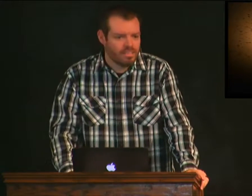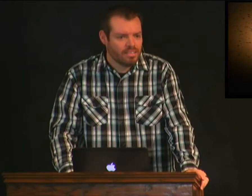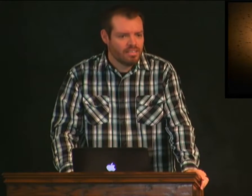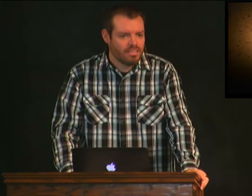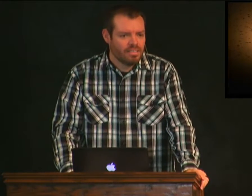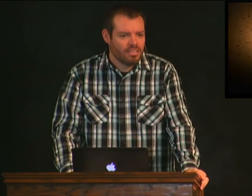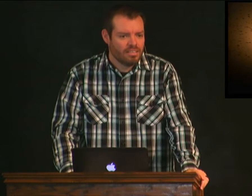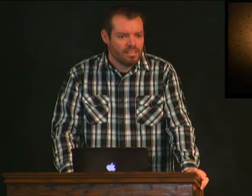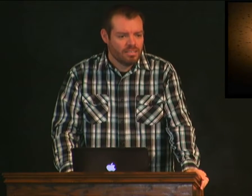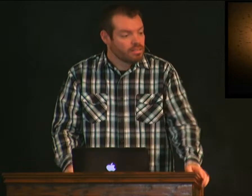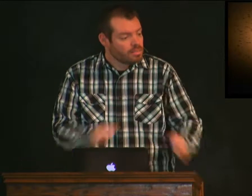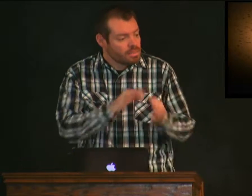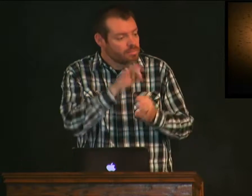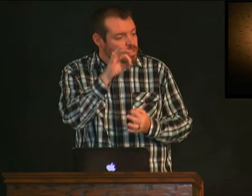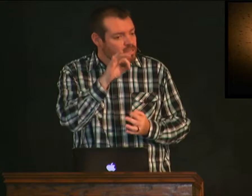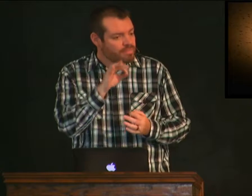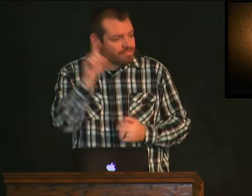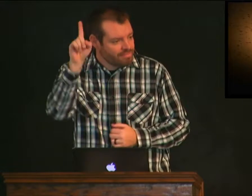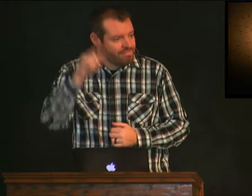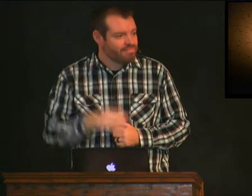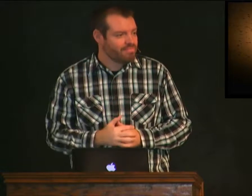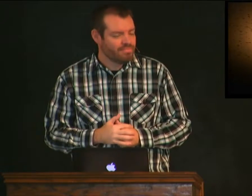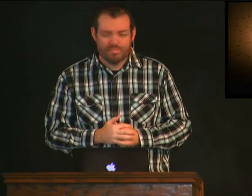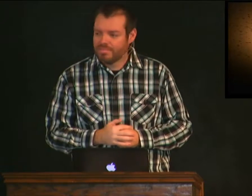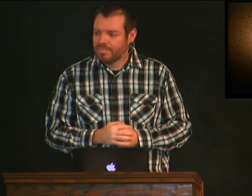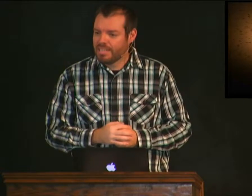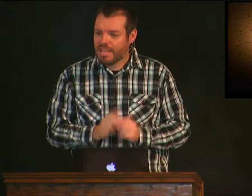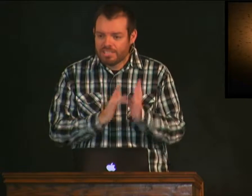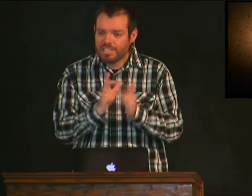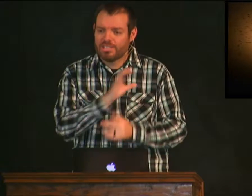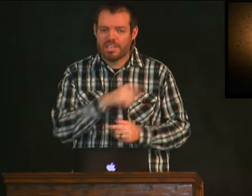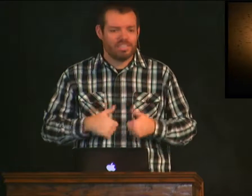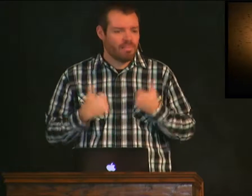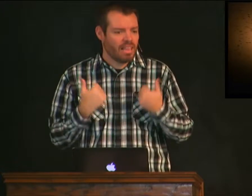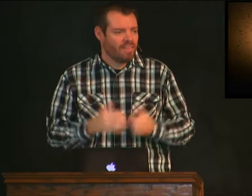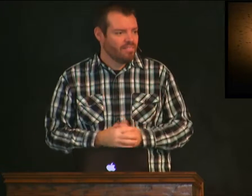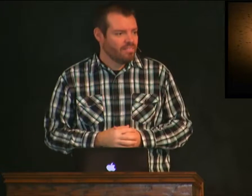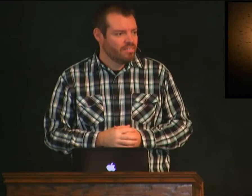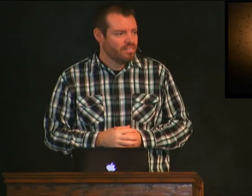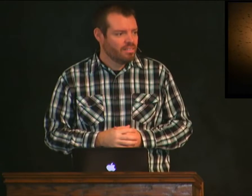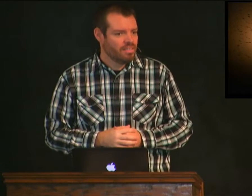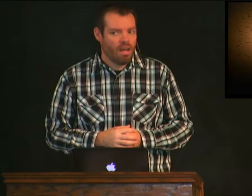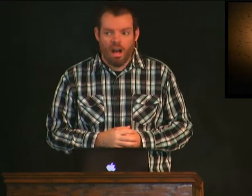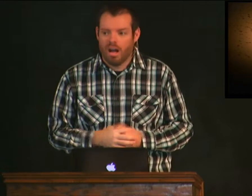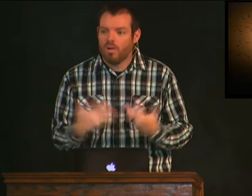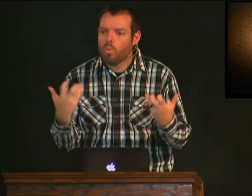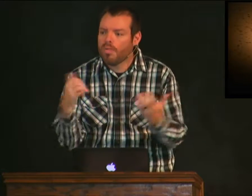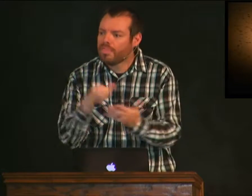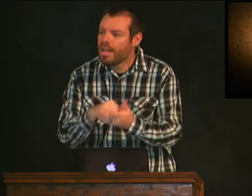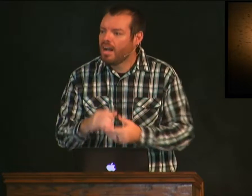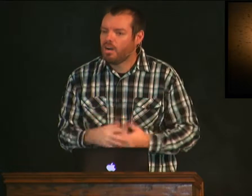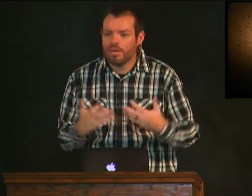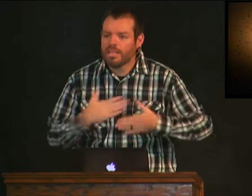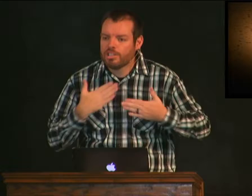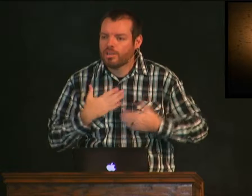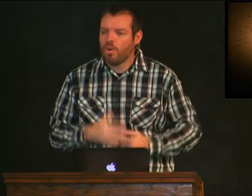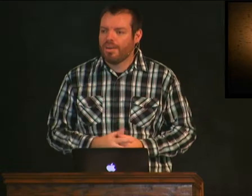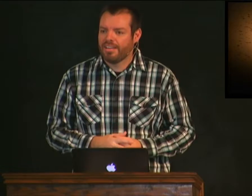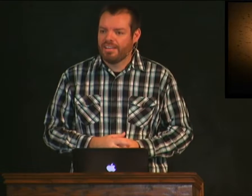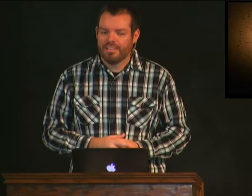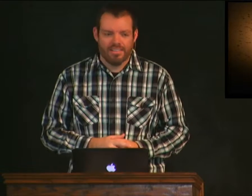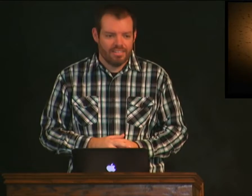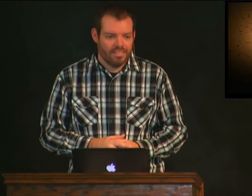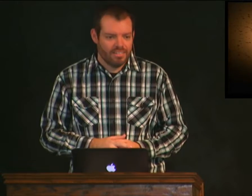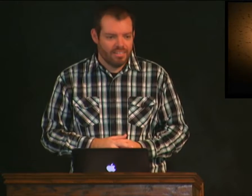that. The Spirit and Jesus Christ in my life. I want that. I want that